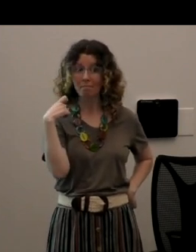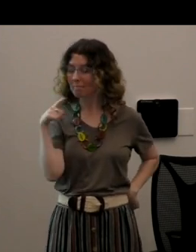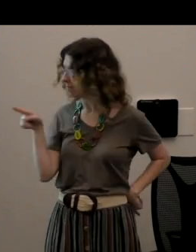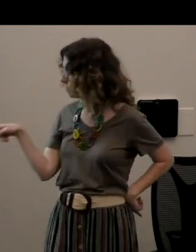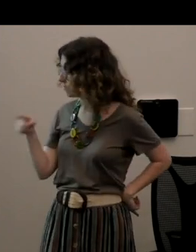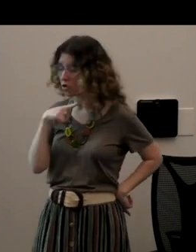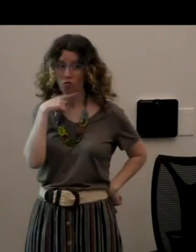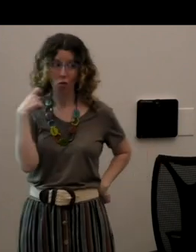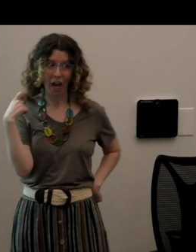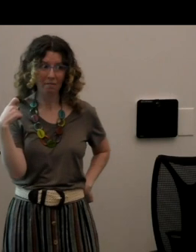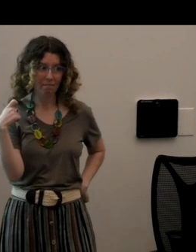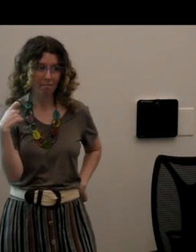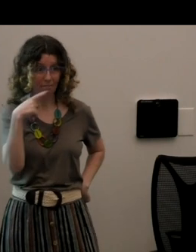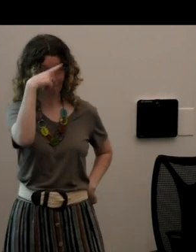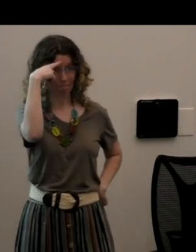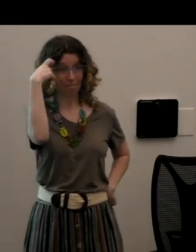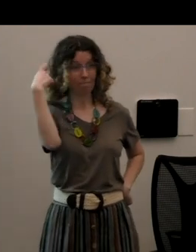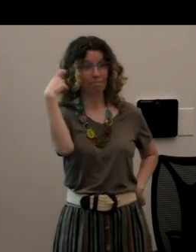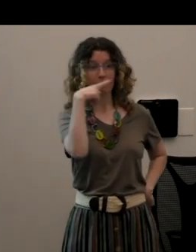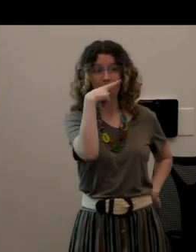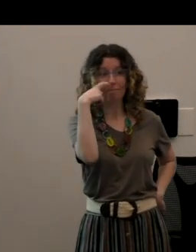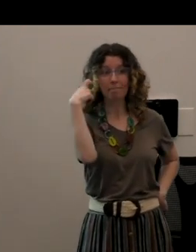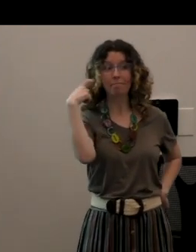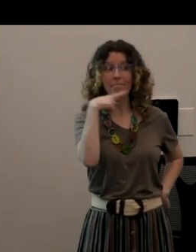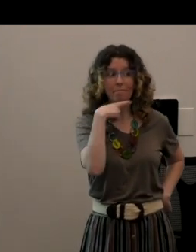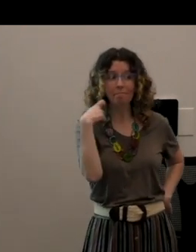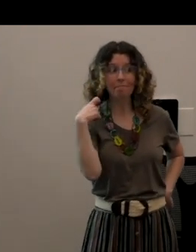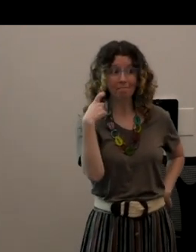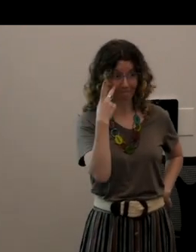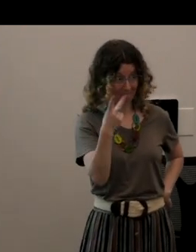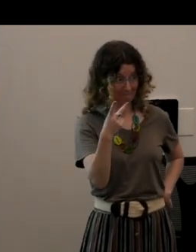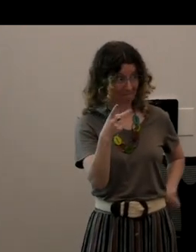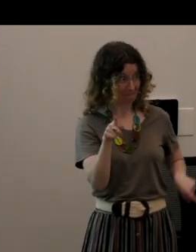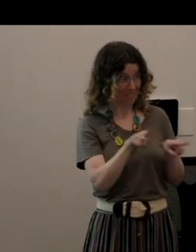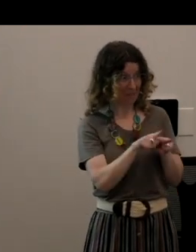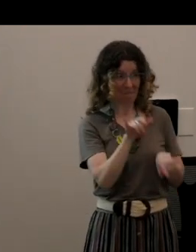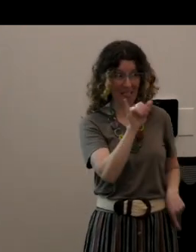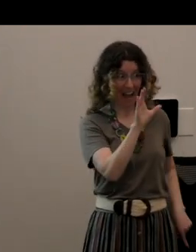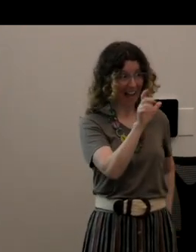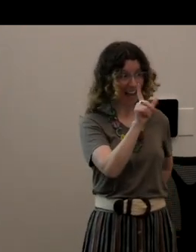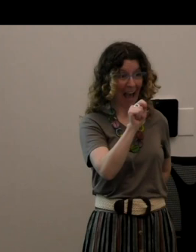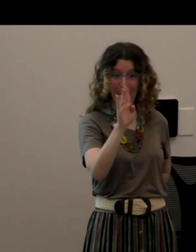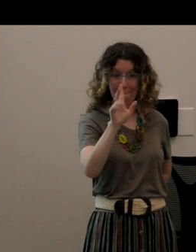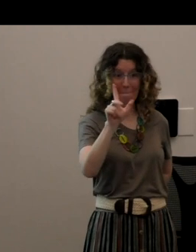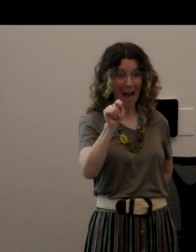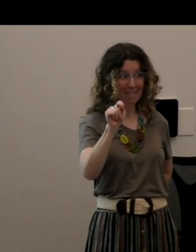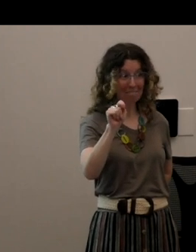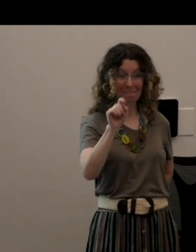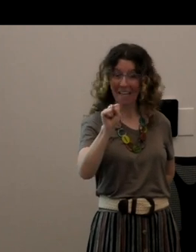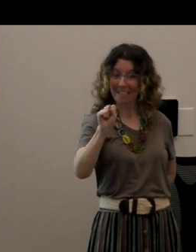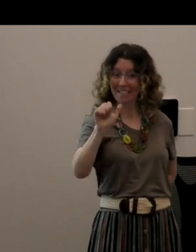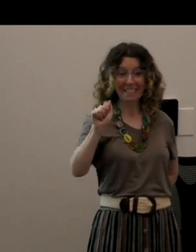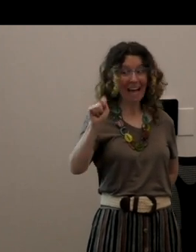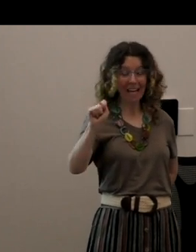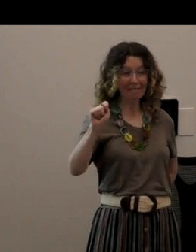the chin for dry. All the same hand shape and movement. See that? Just like